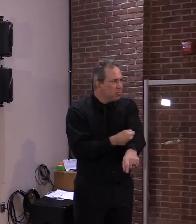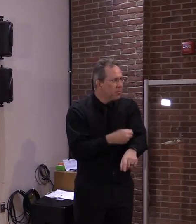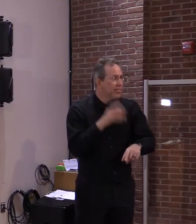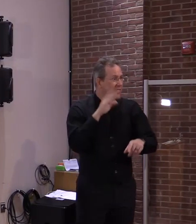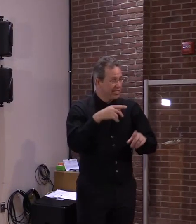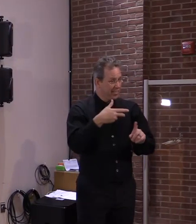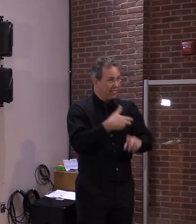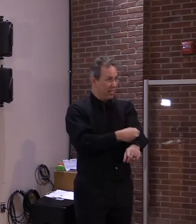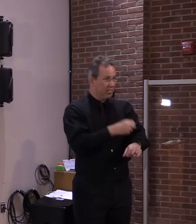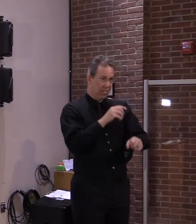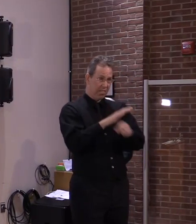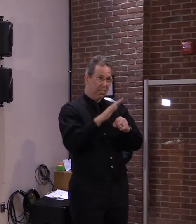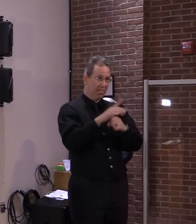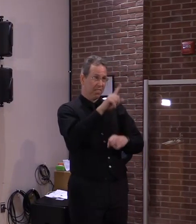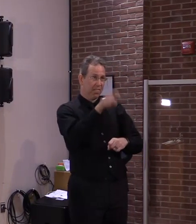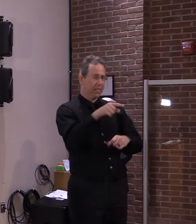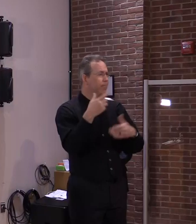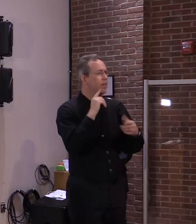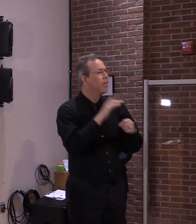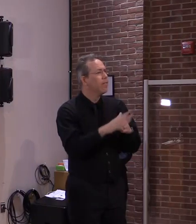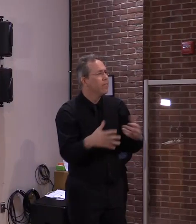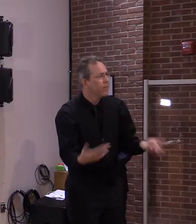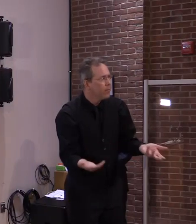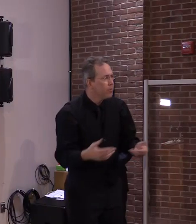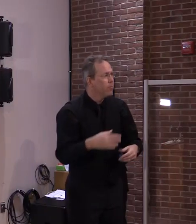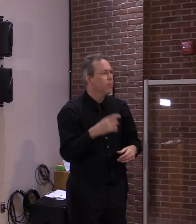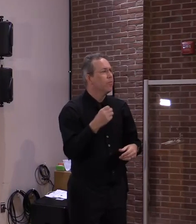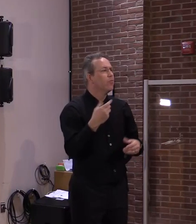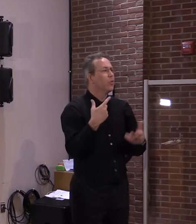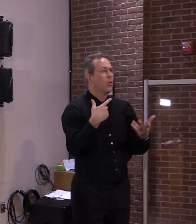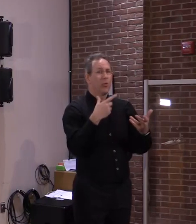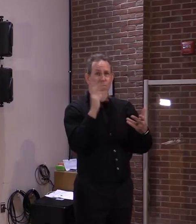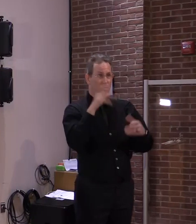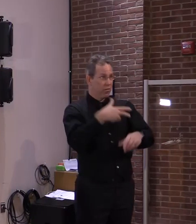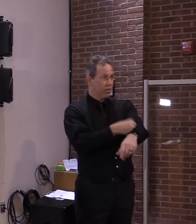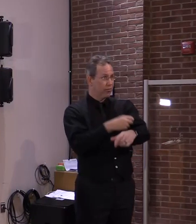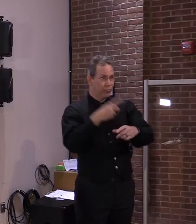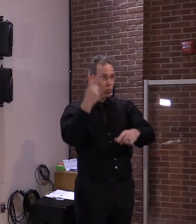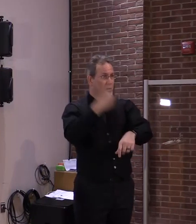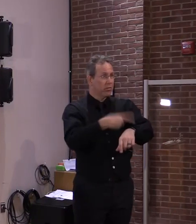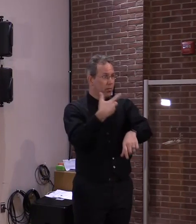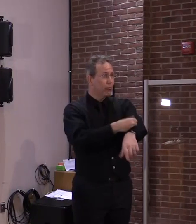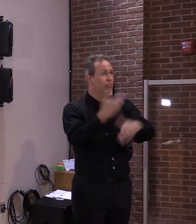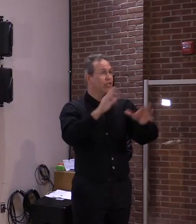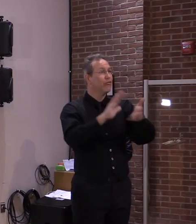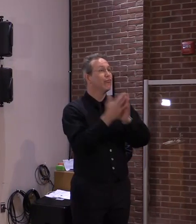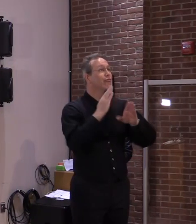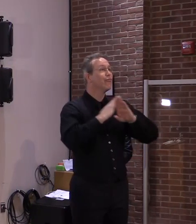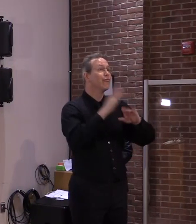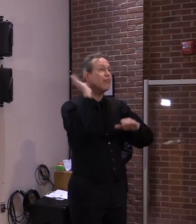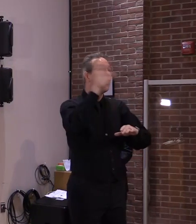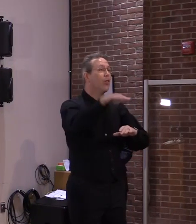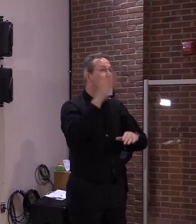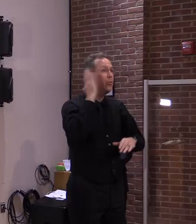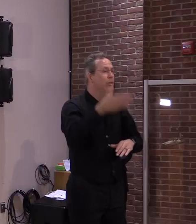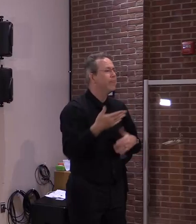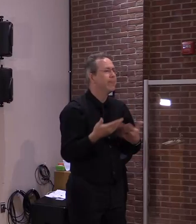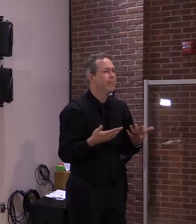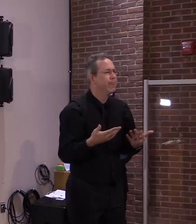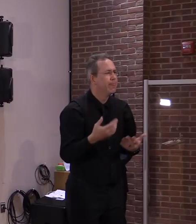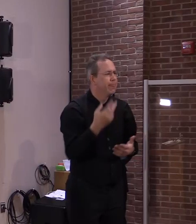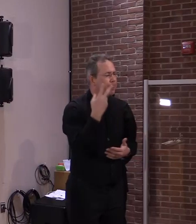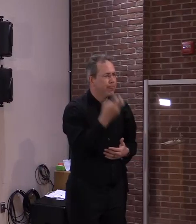one dose, while adequate for a period of time, may not be adequate for the duration that you'd like it to be.